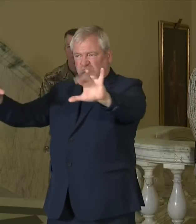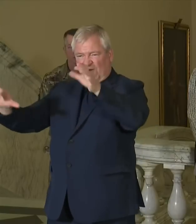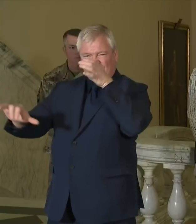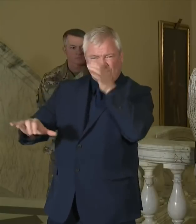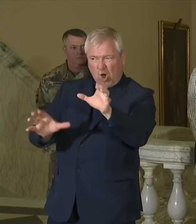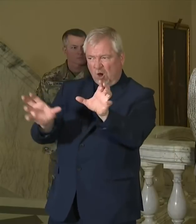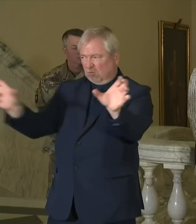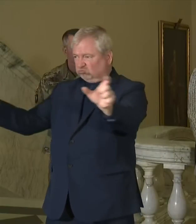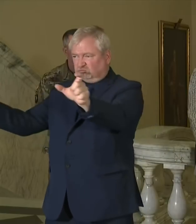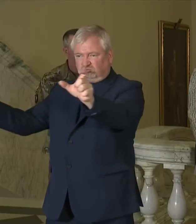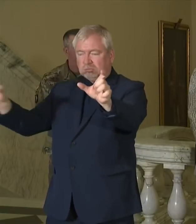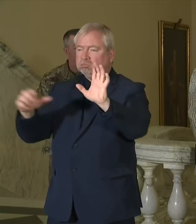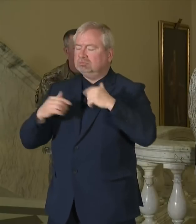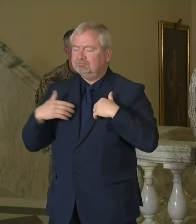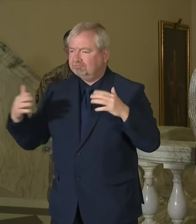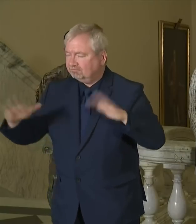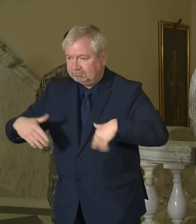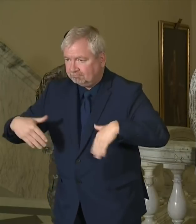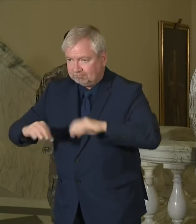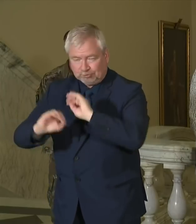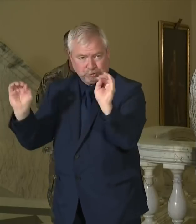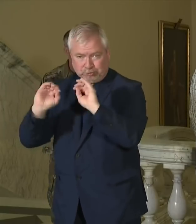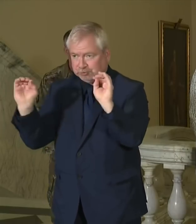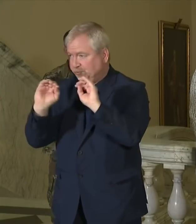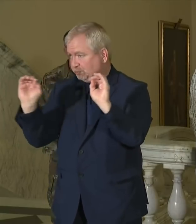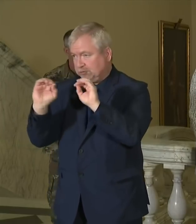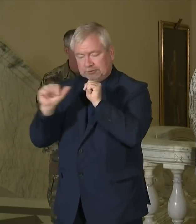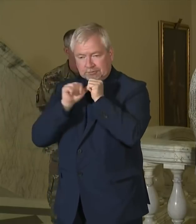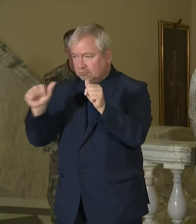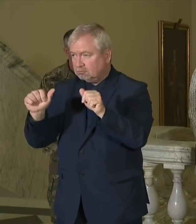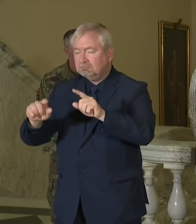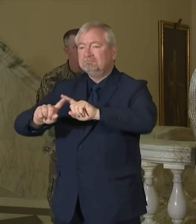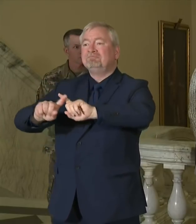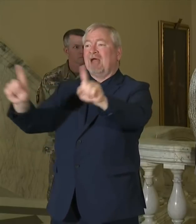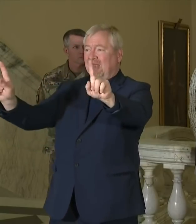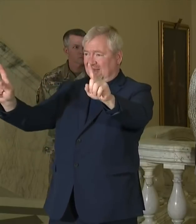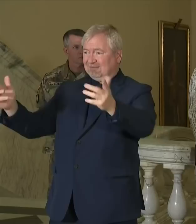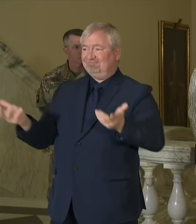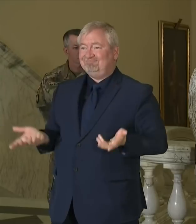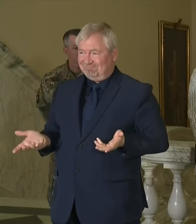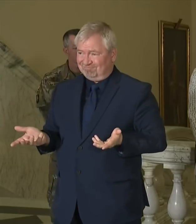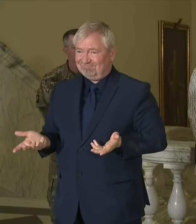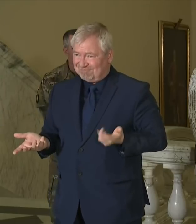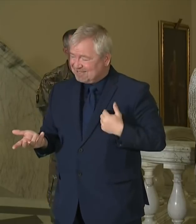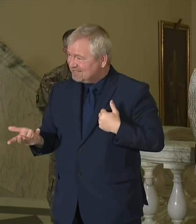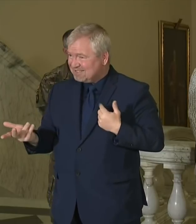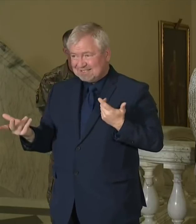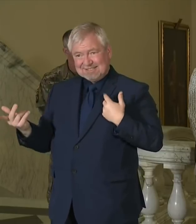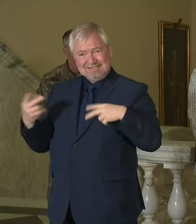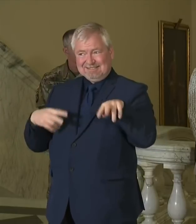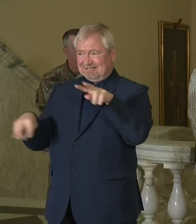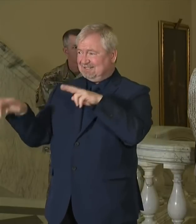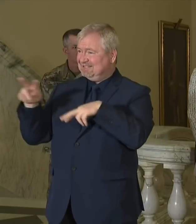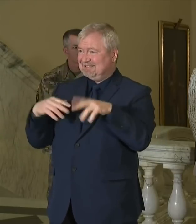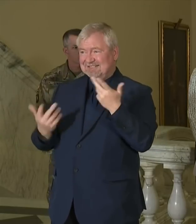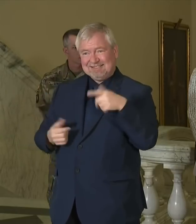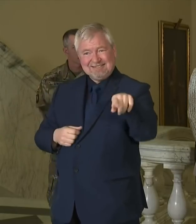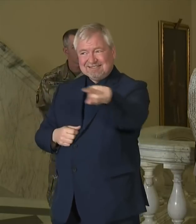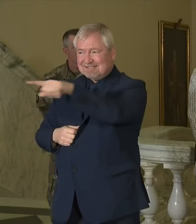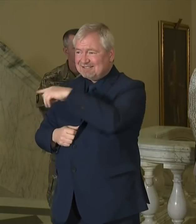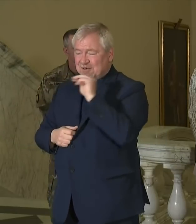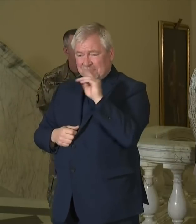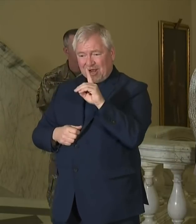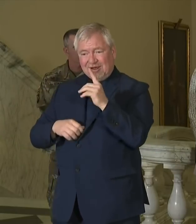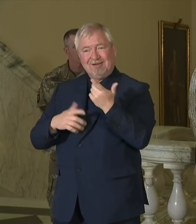home. However, we are telling all Marylanders to follow all of the